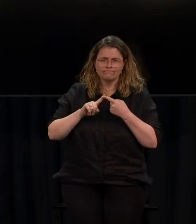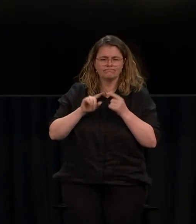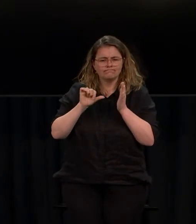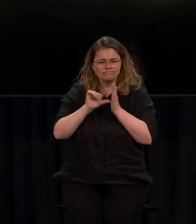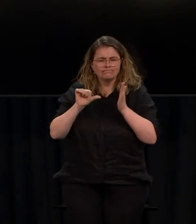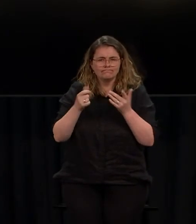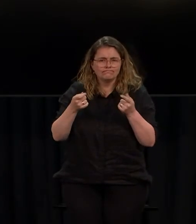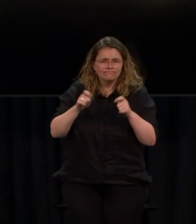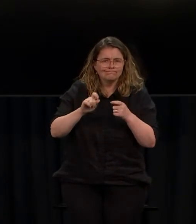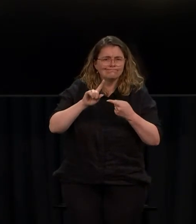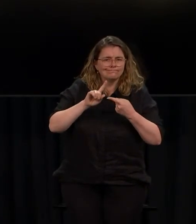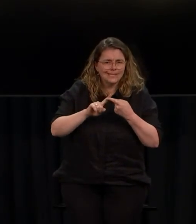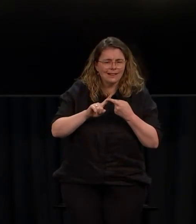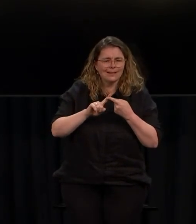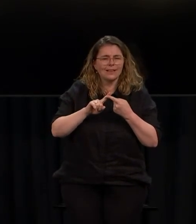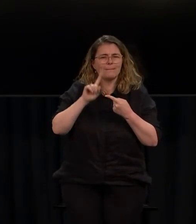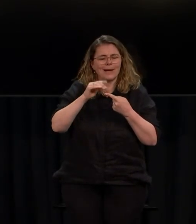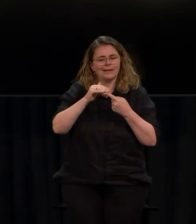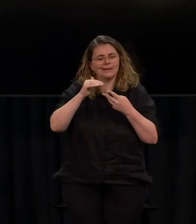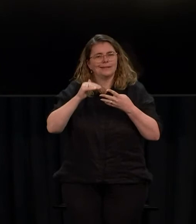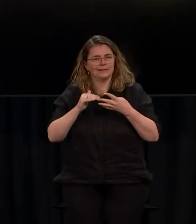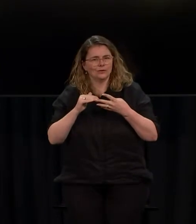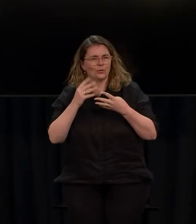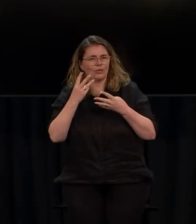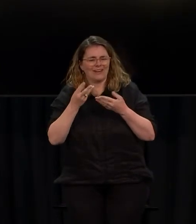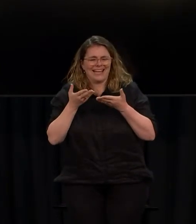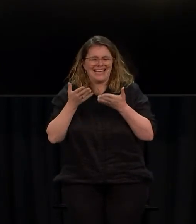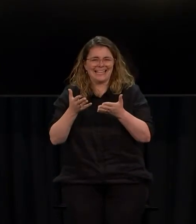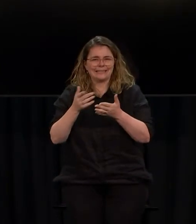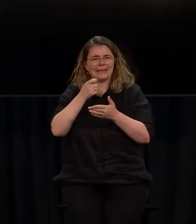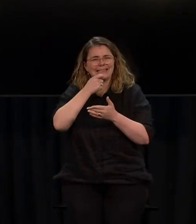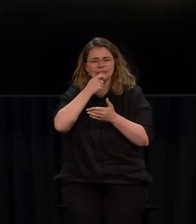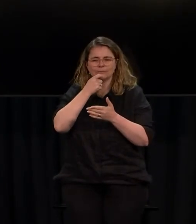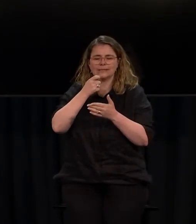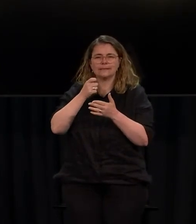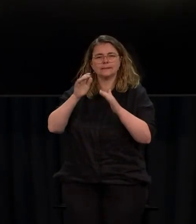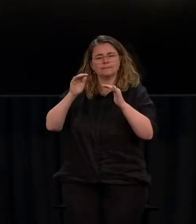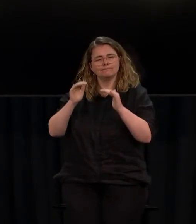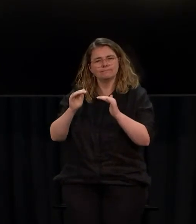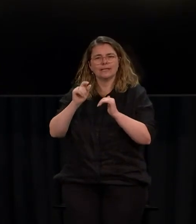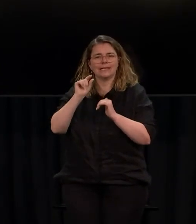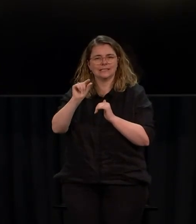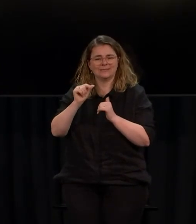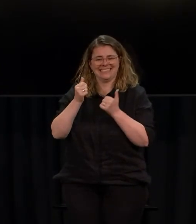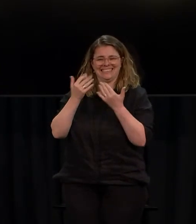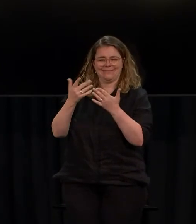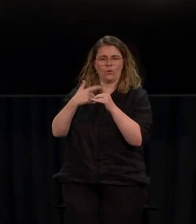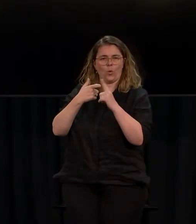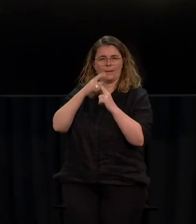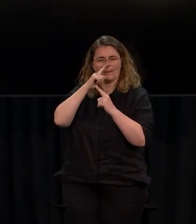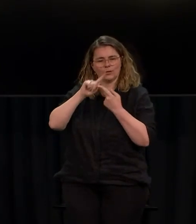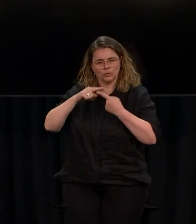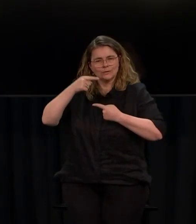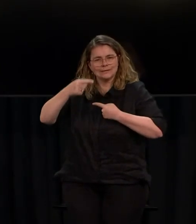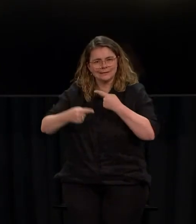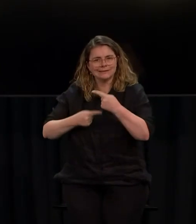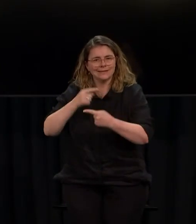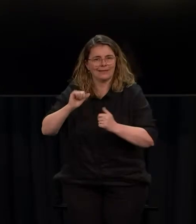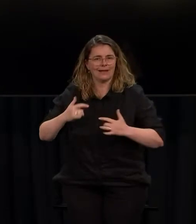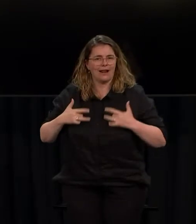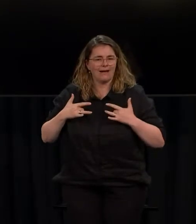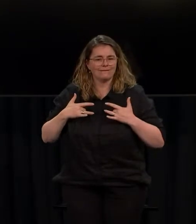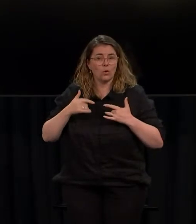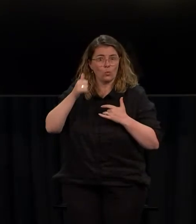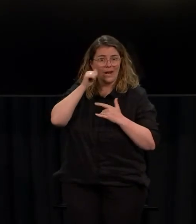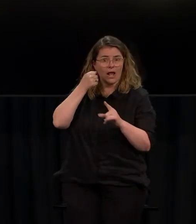significant restrictions, but allow a small easing so that Aucklanders could continue. We know